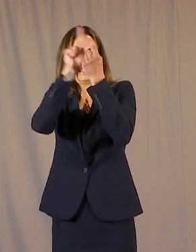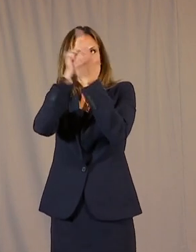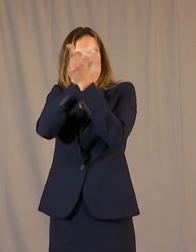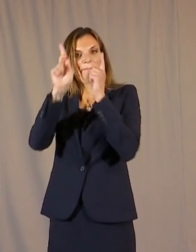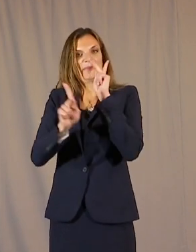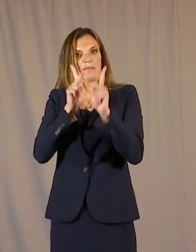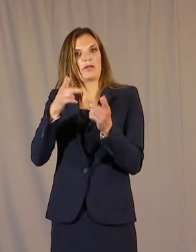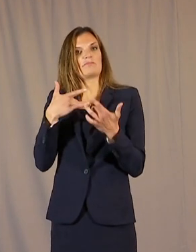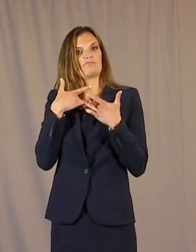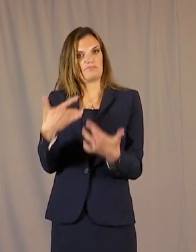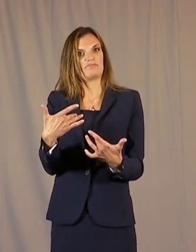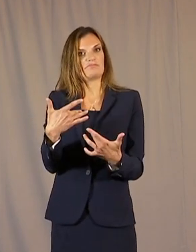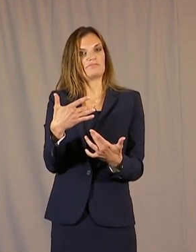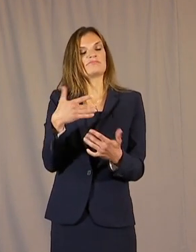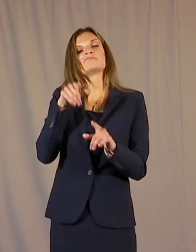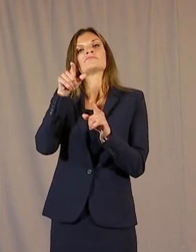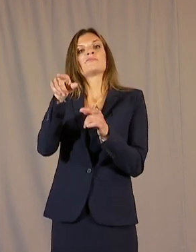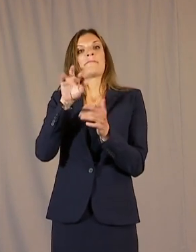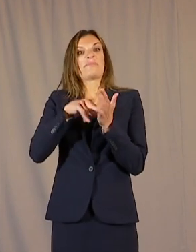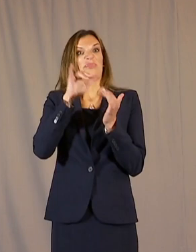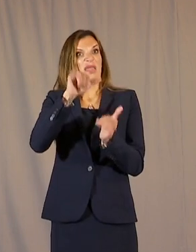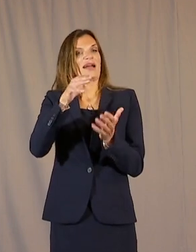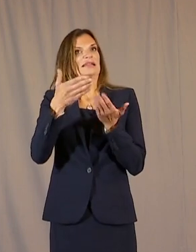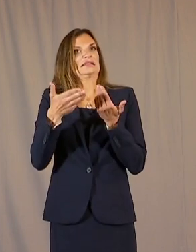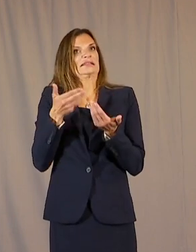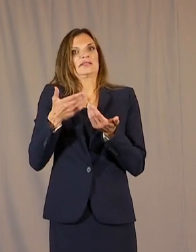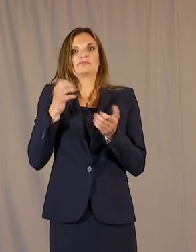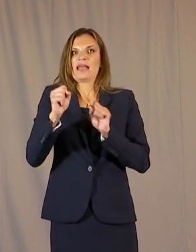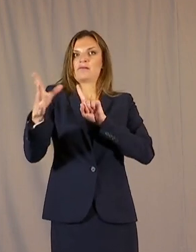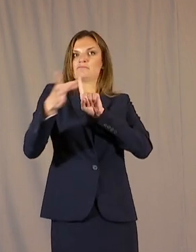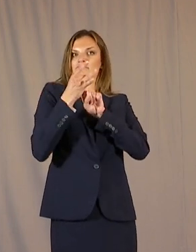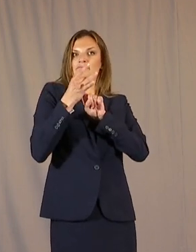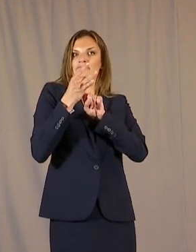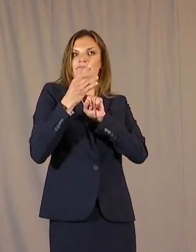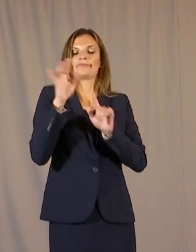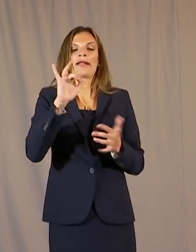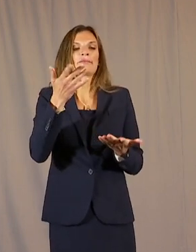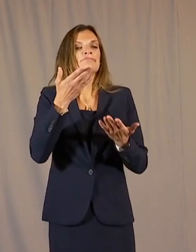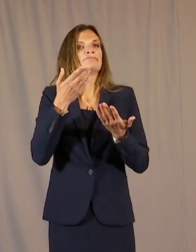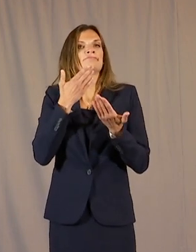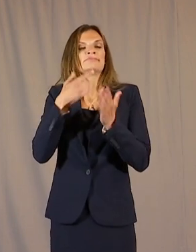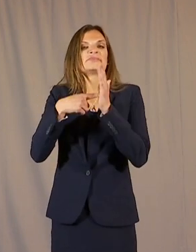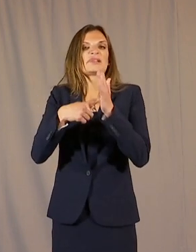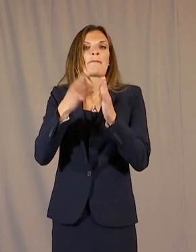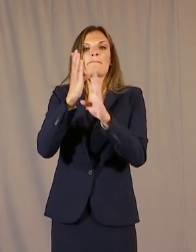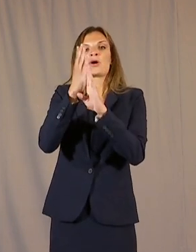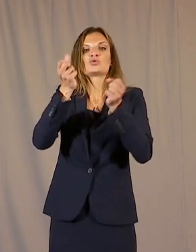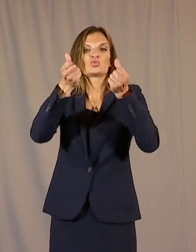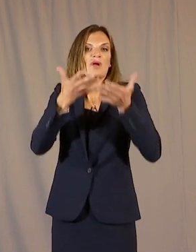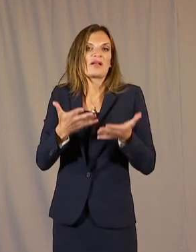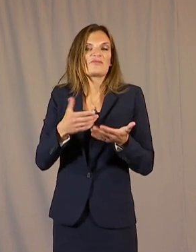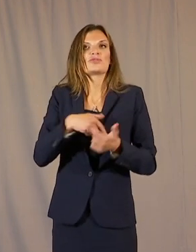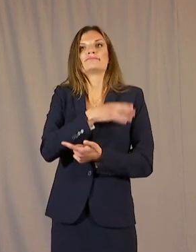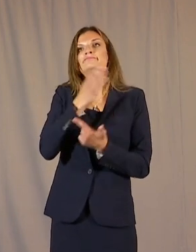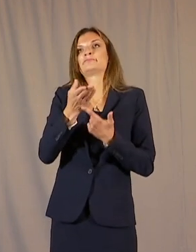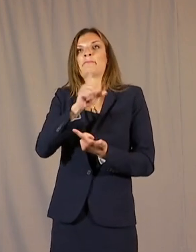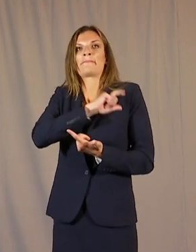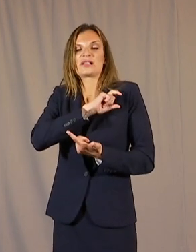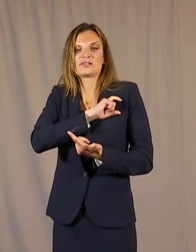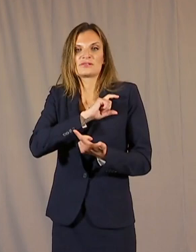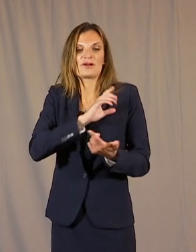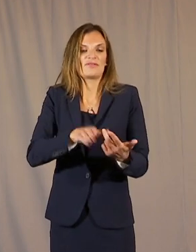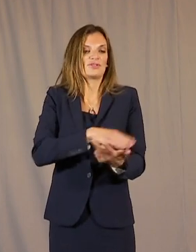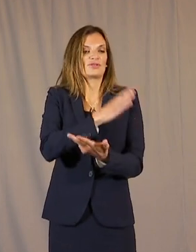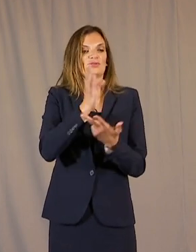exposure to the virus. So concentrated as bus drivers, concentrated as police officers,